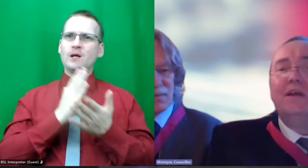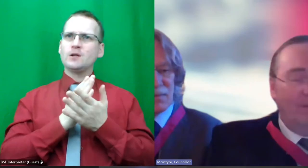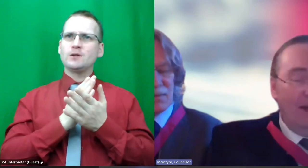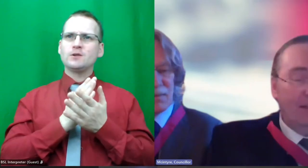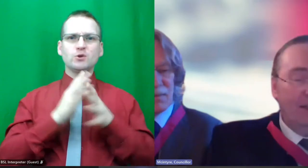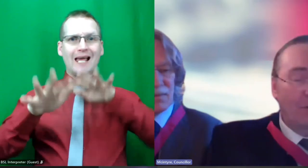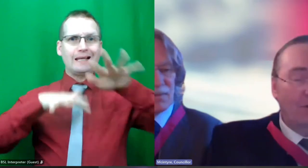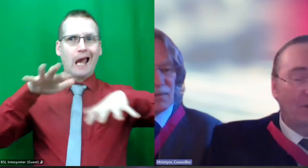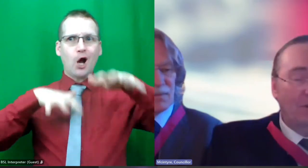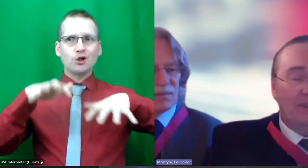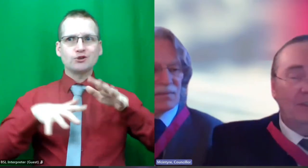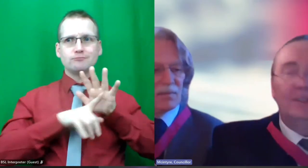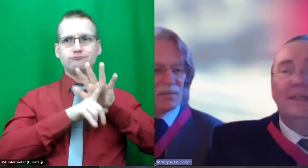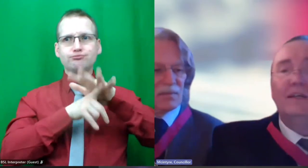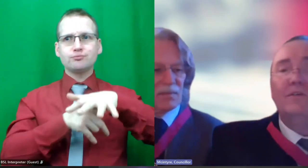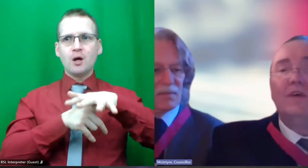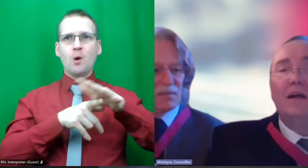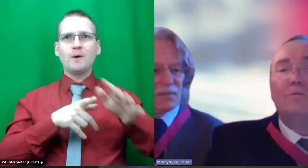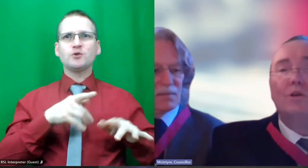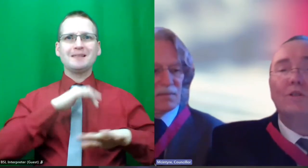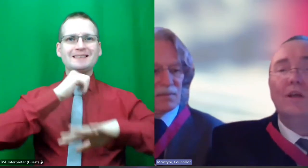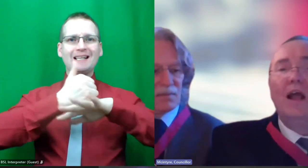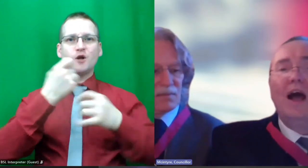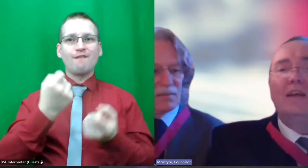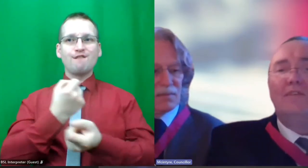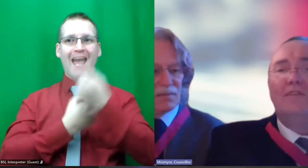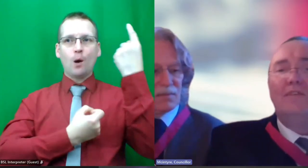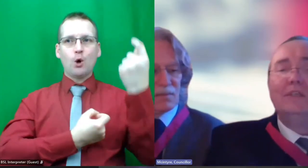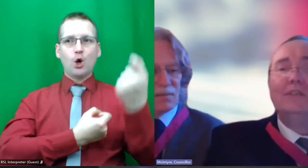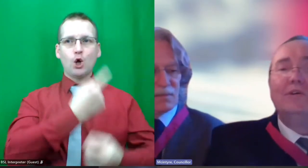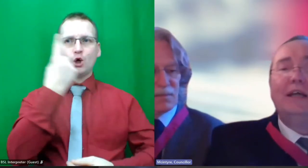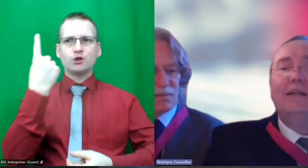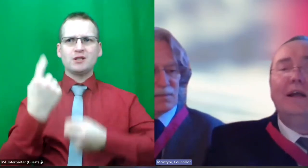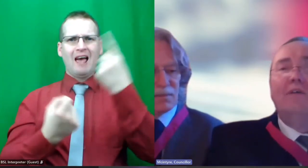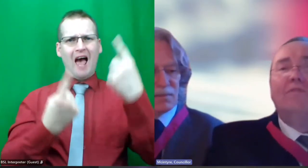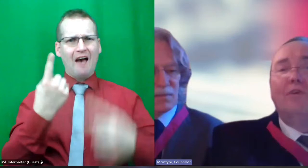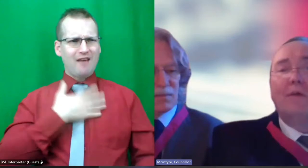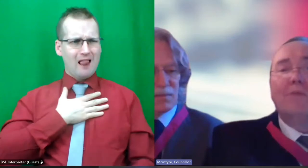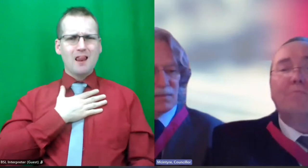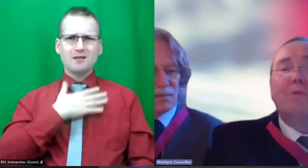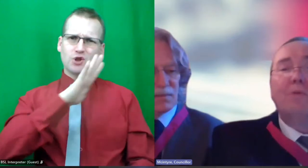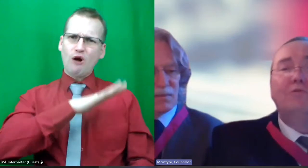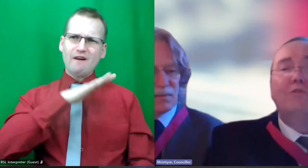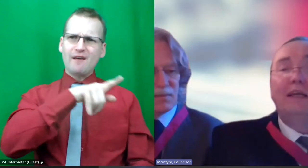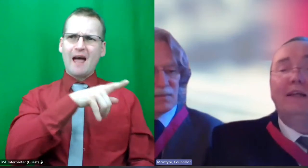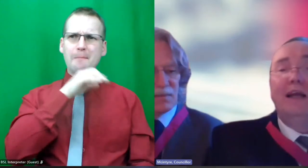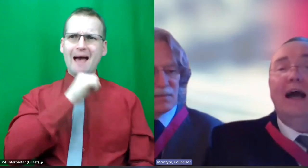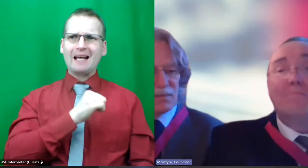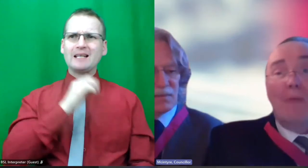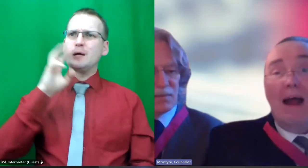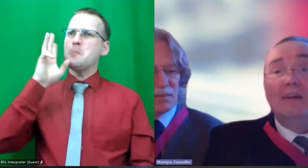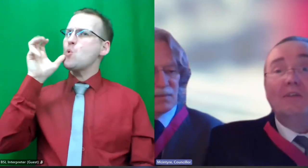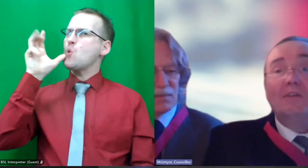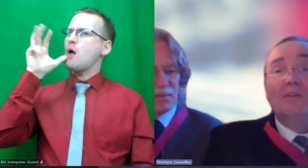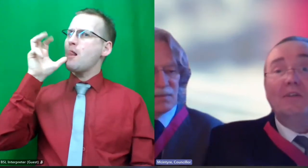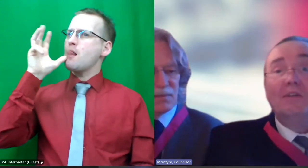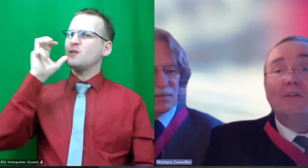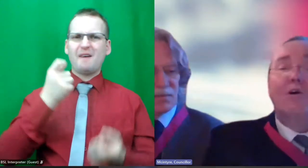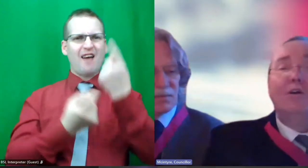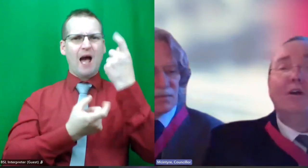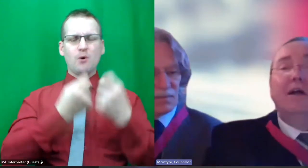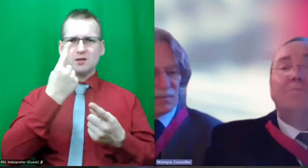inflicted when somebody started setting off fireworks. And I felt really sorry for that man, but I really admired the